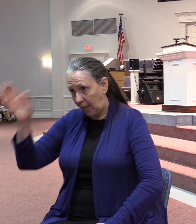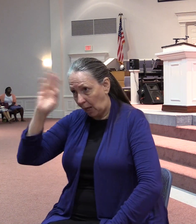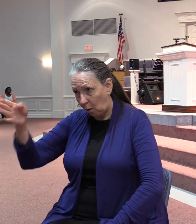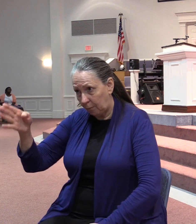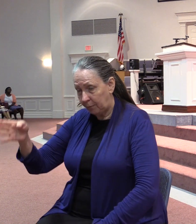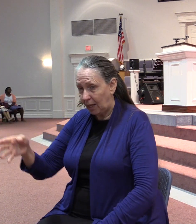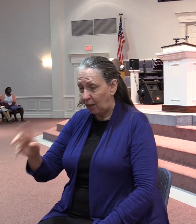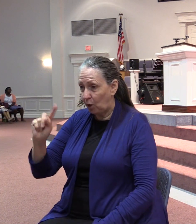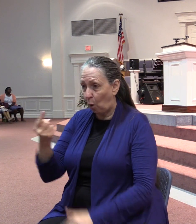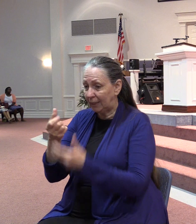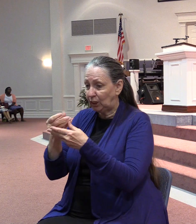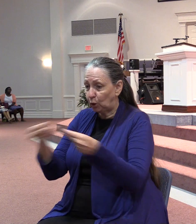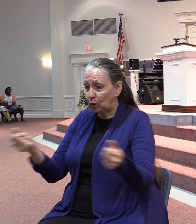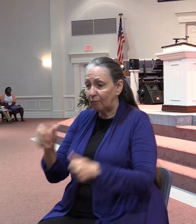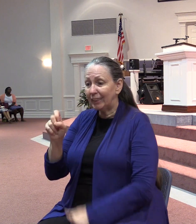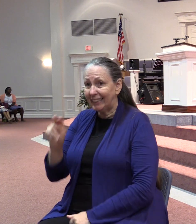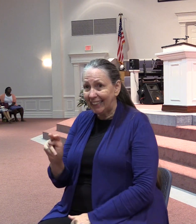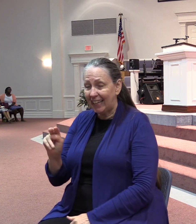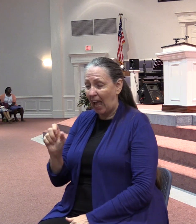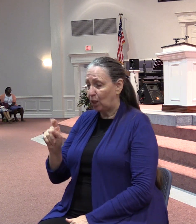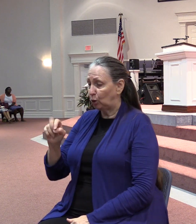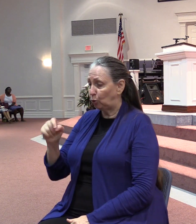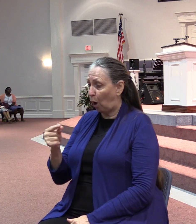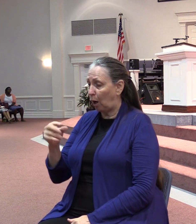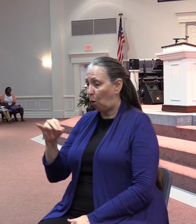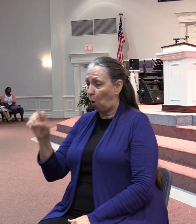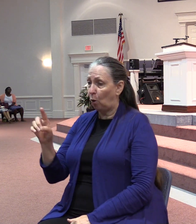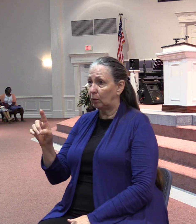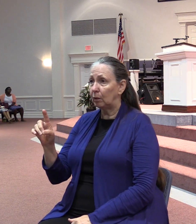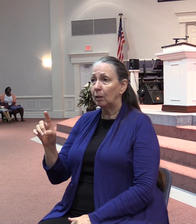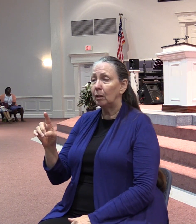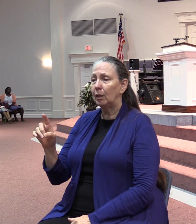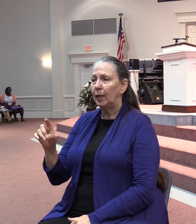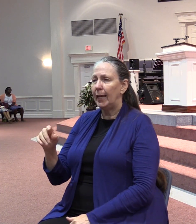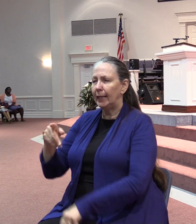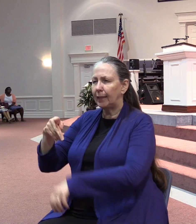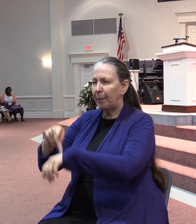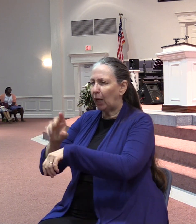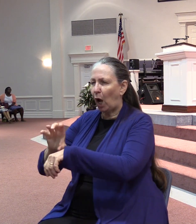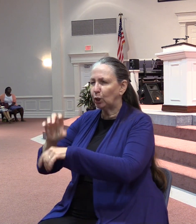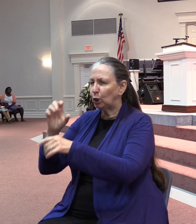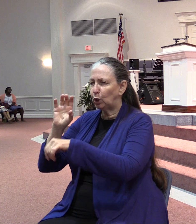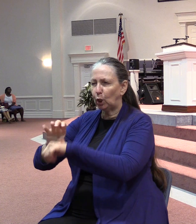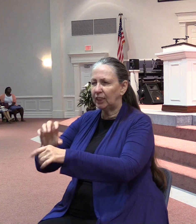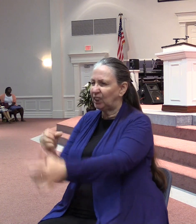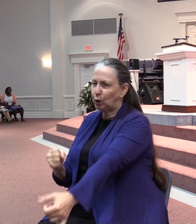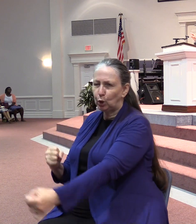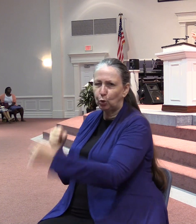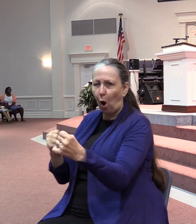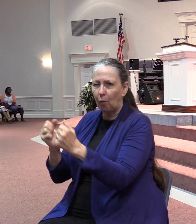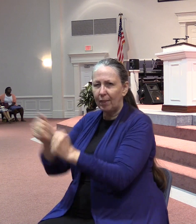solution for the sin and the stronghold of Samaria is an apostolic church. And the answer to